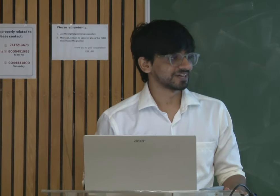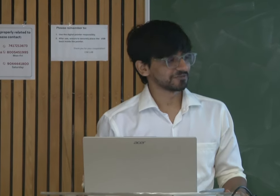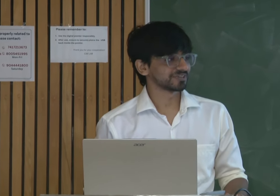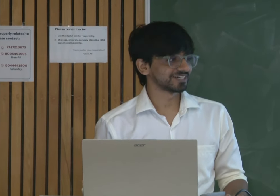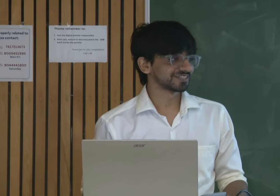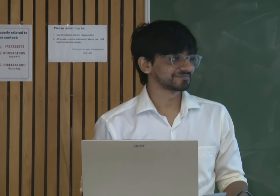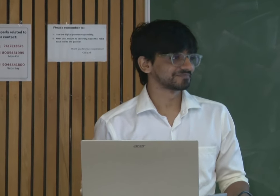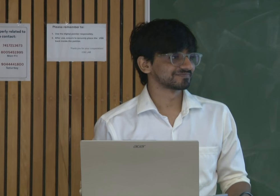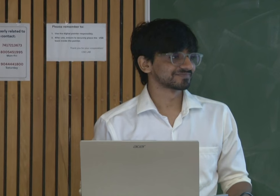ready for that?